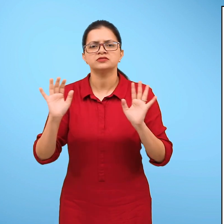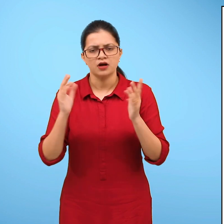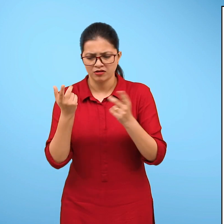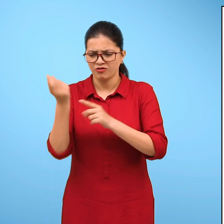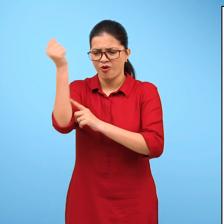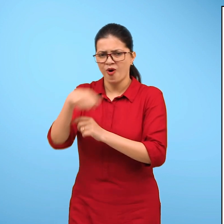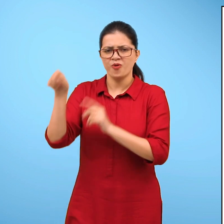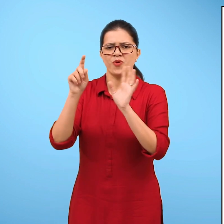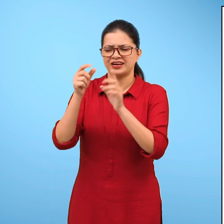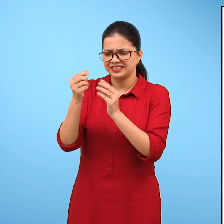or turns,